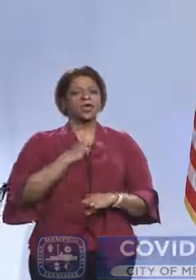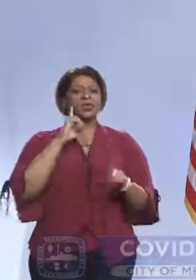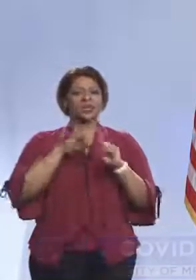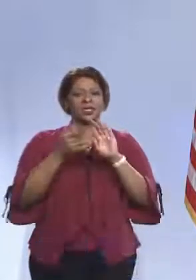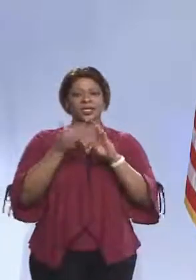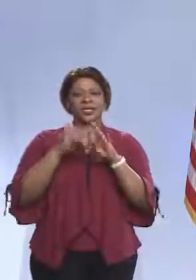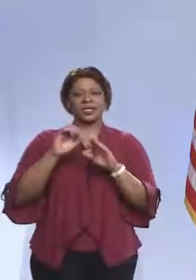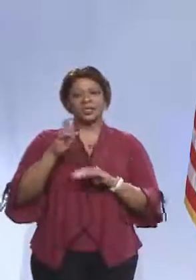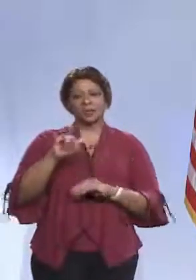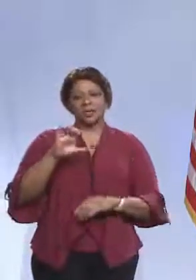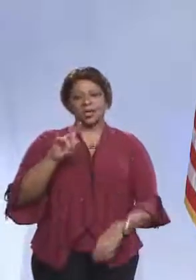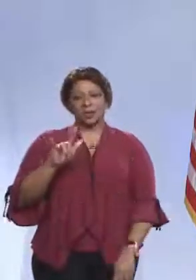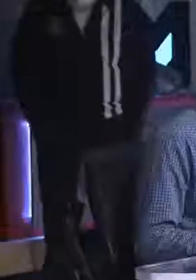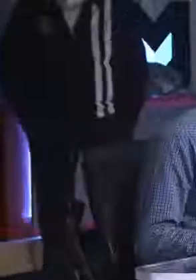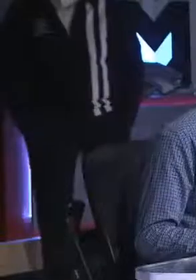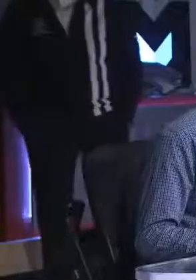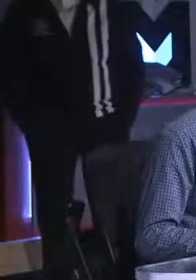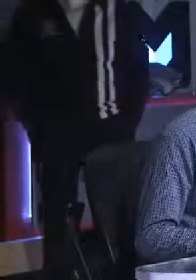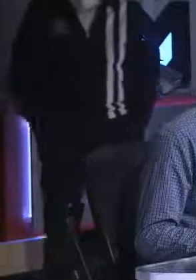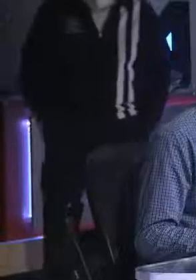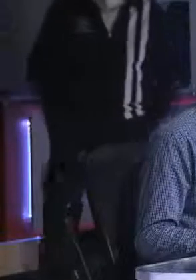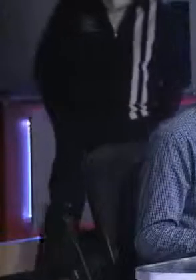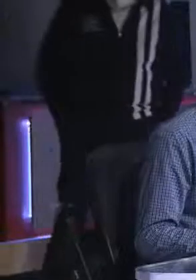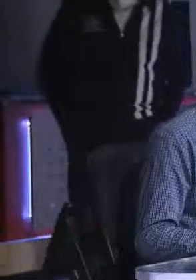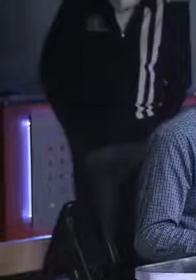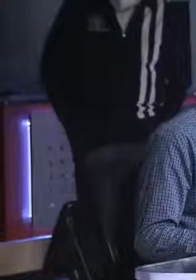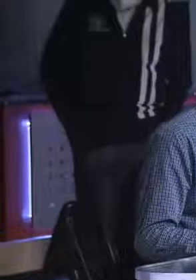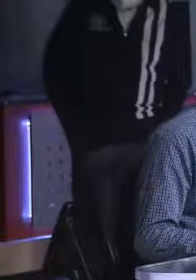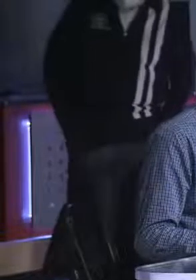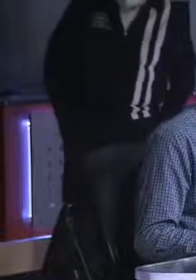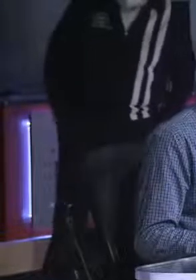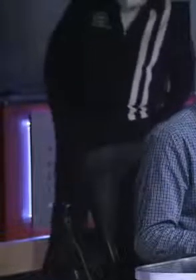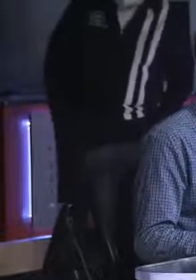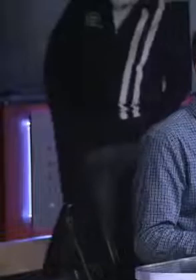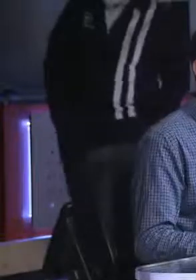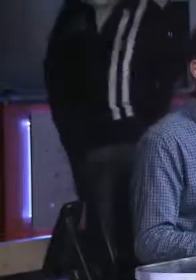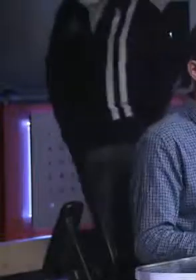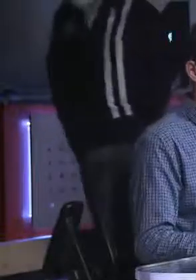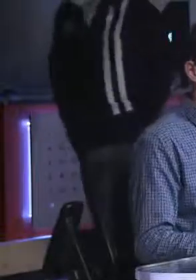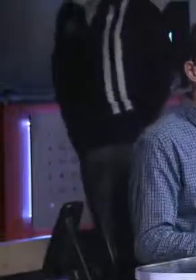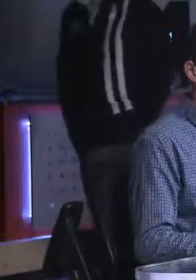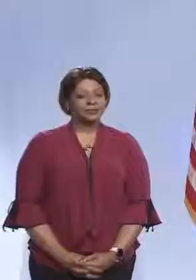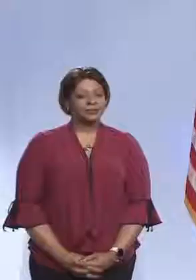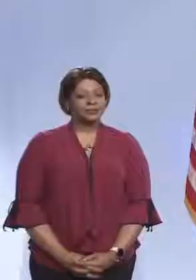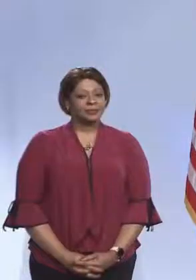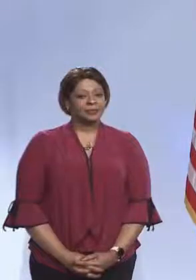in Shelby County. Bill Dries with the Daily Memphian.